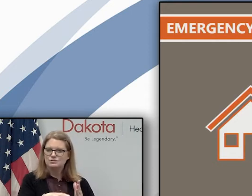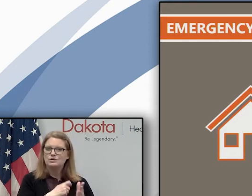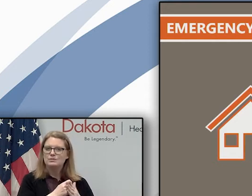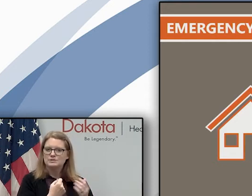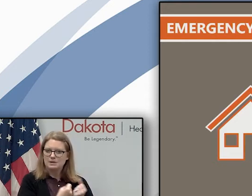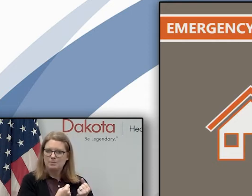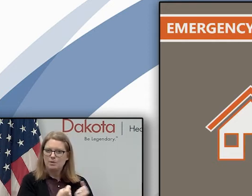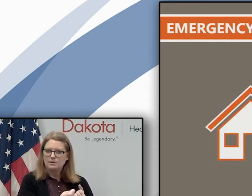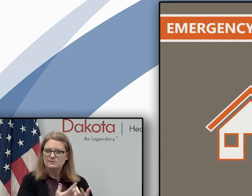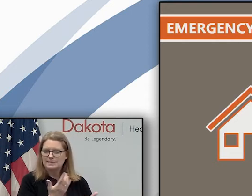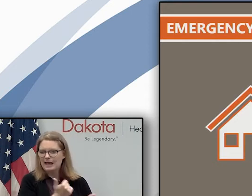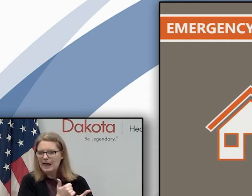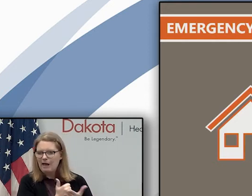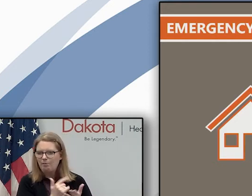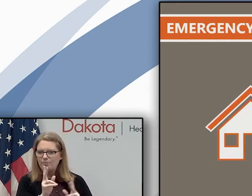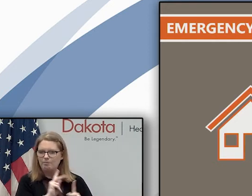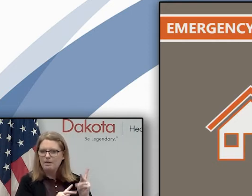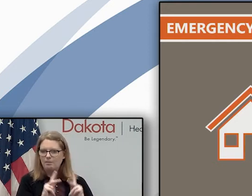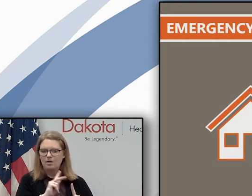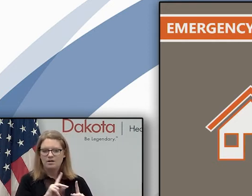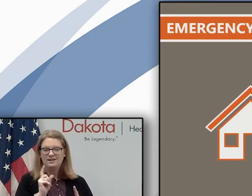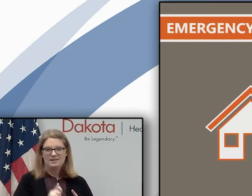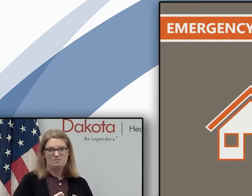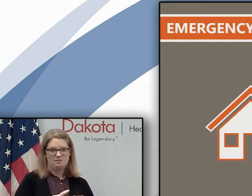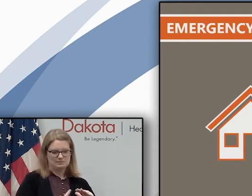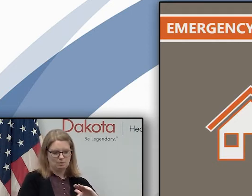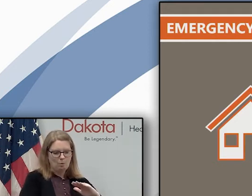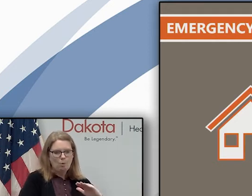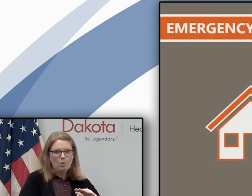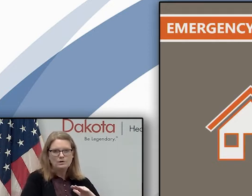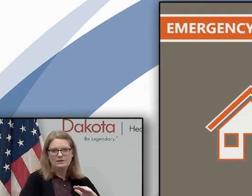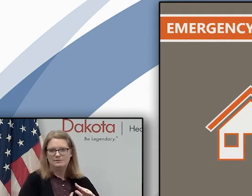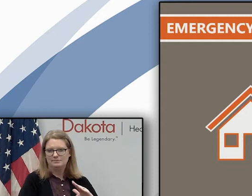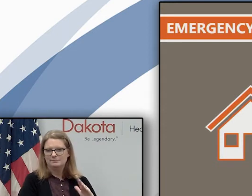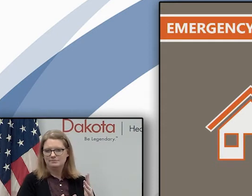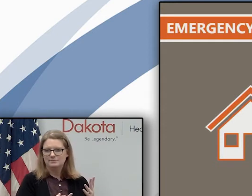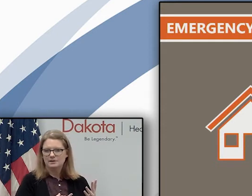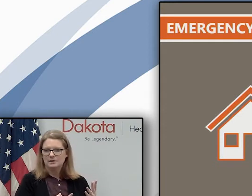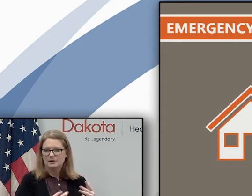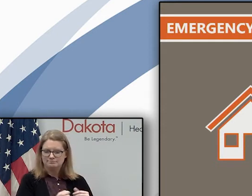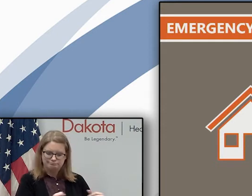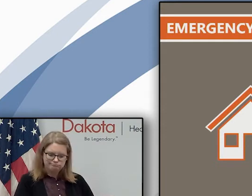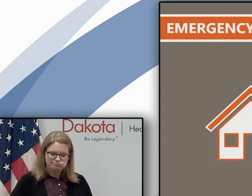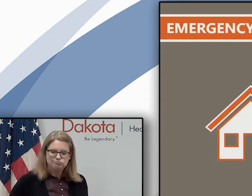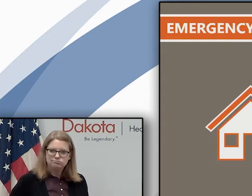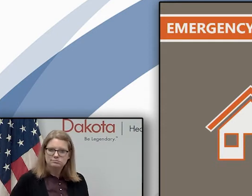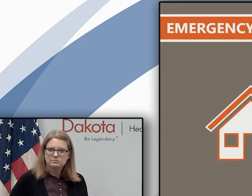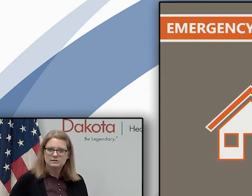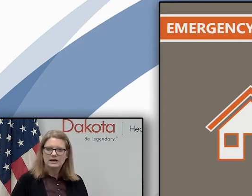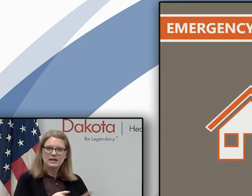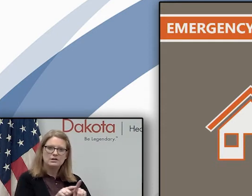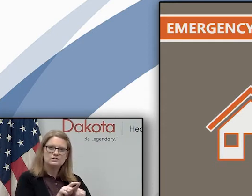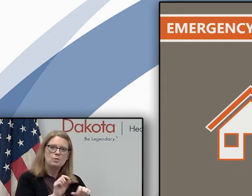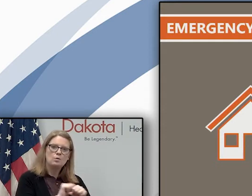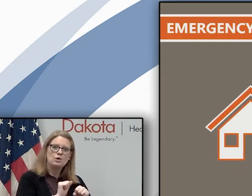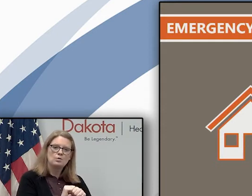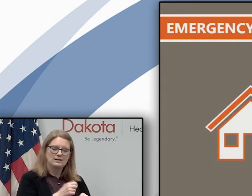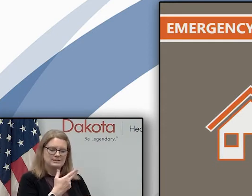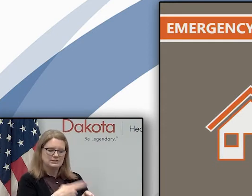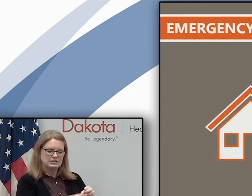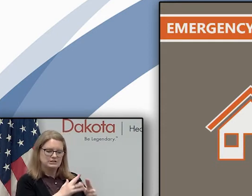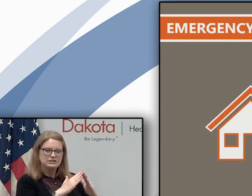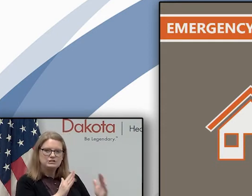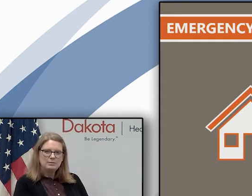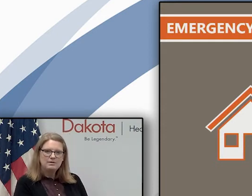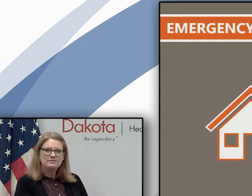shelter individuals who need to quarantine or isolate from COVID, and we'll also be working with those shelters to make sure that they have the right